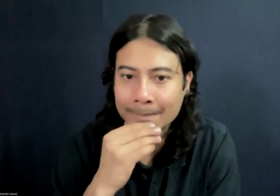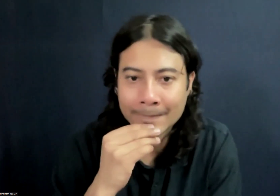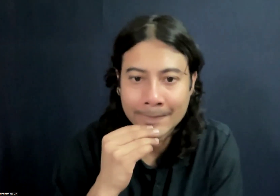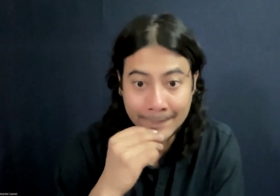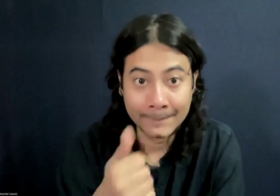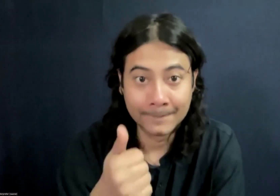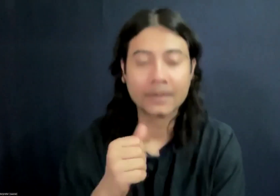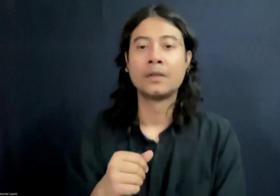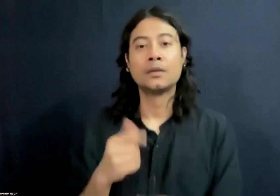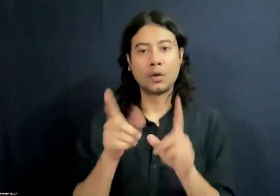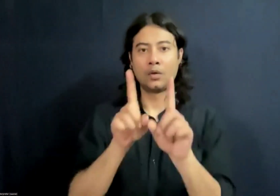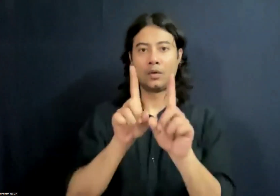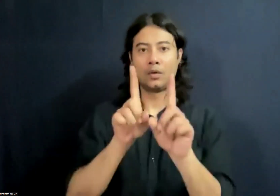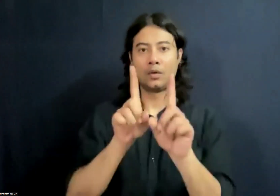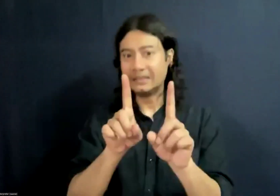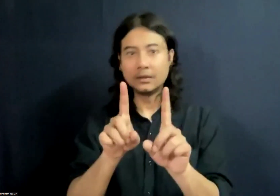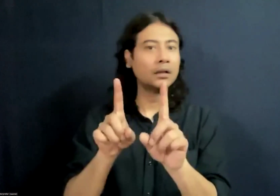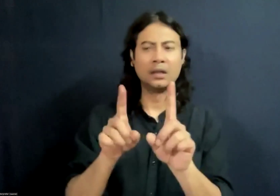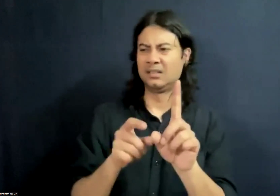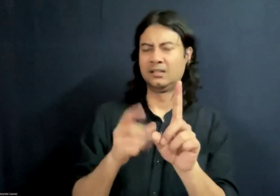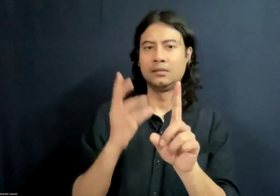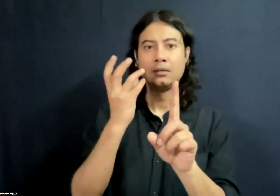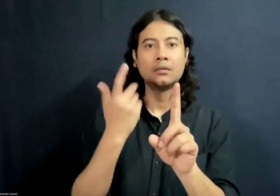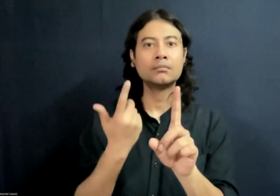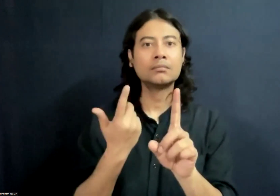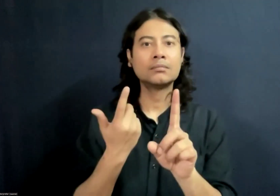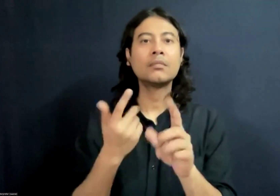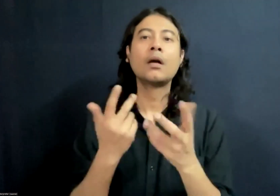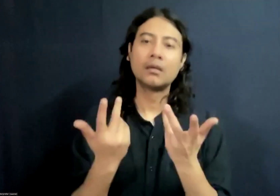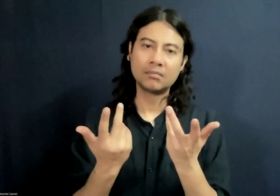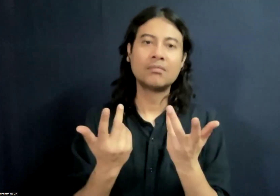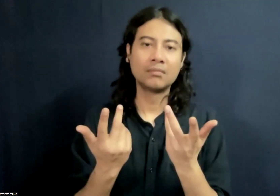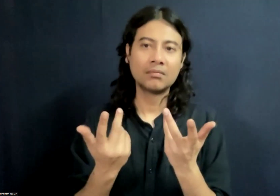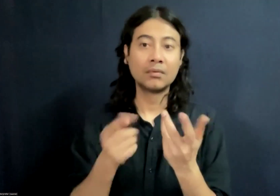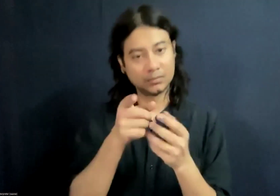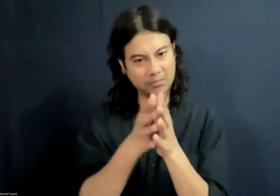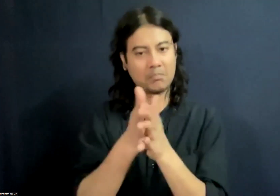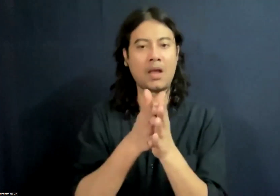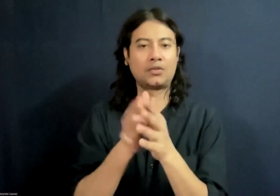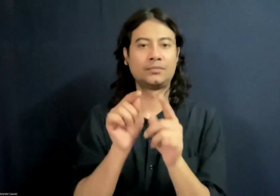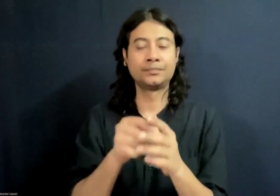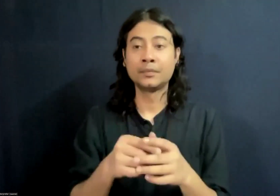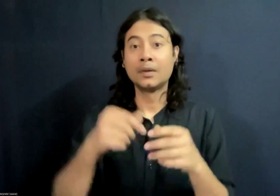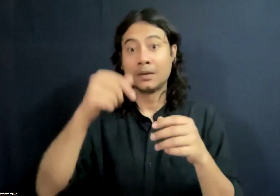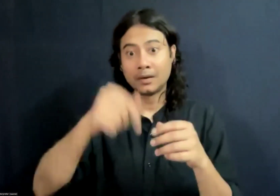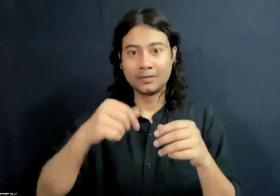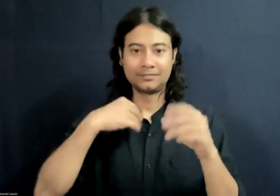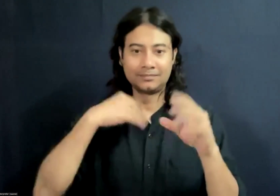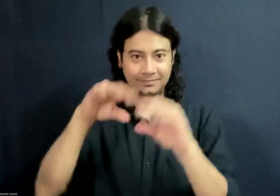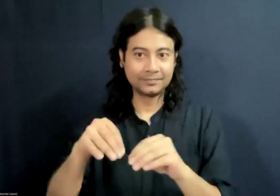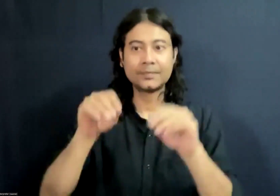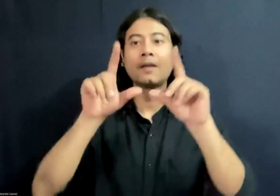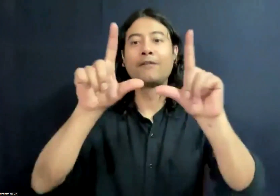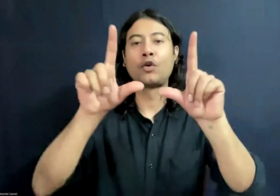Yeah. So these are all the examples. Let's share some pictures. We'll see a politician and we'll see a wife being